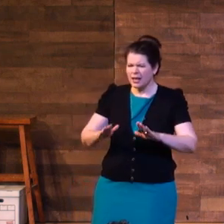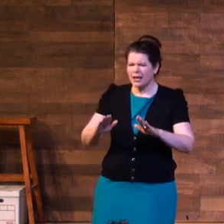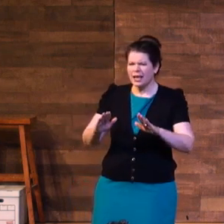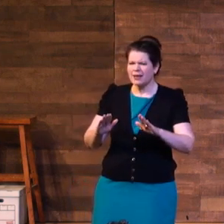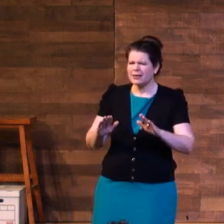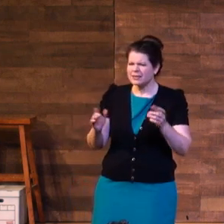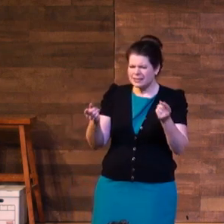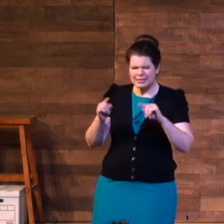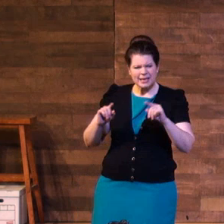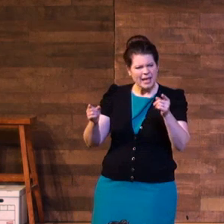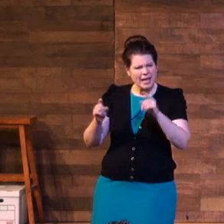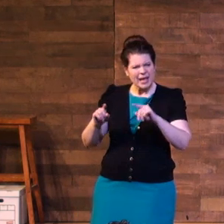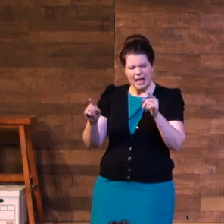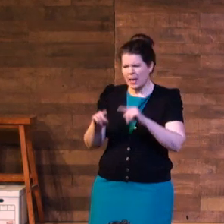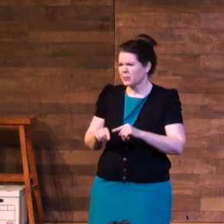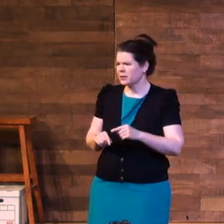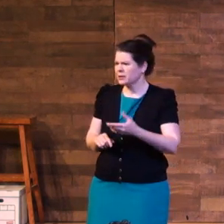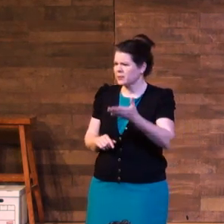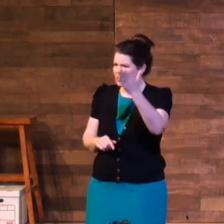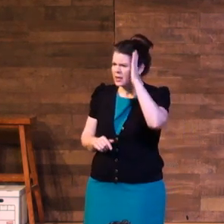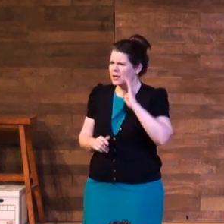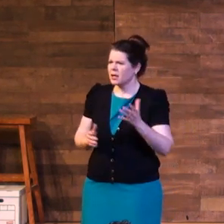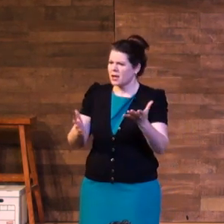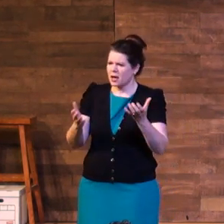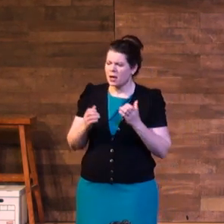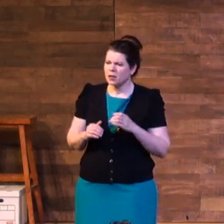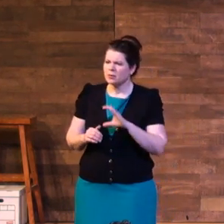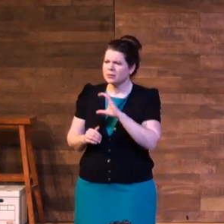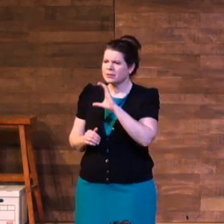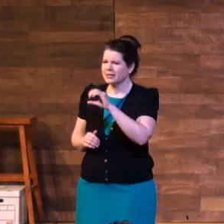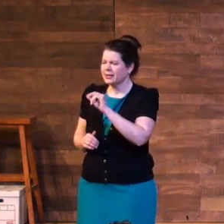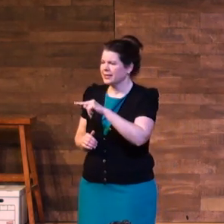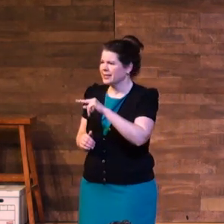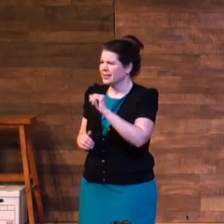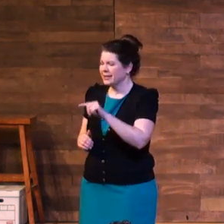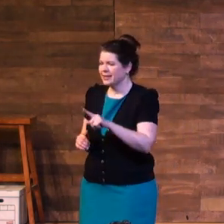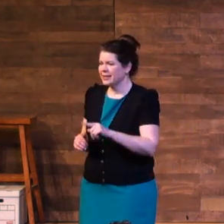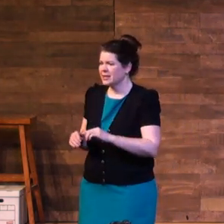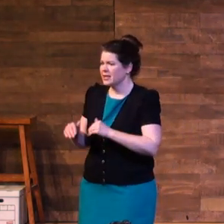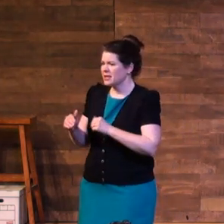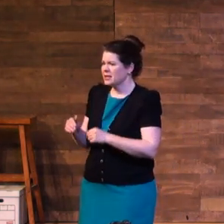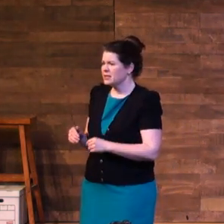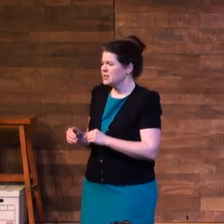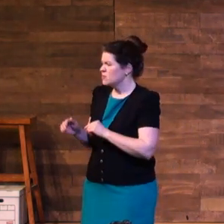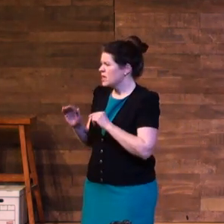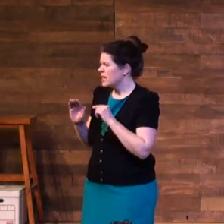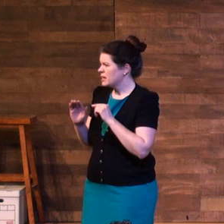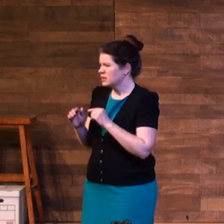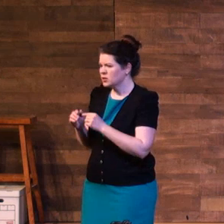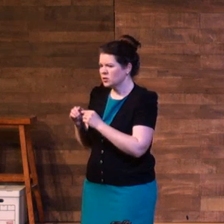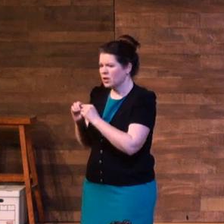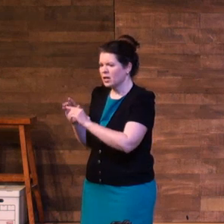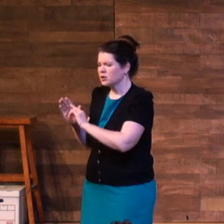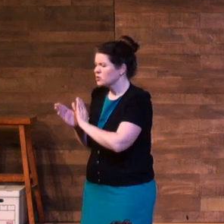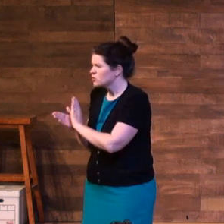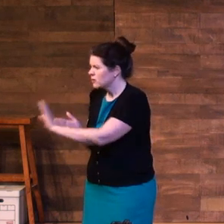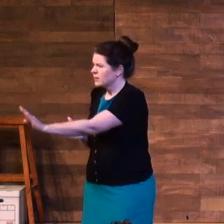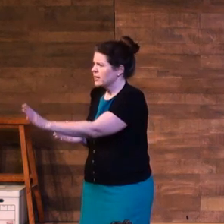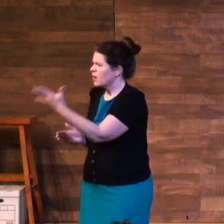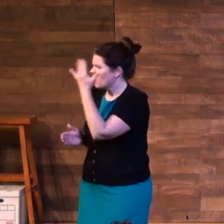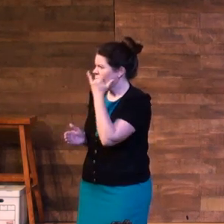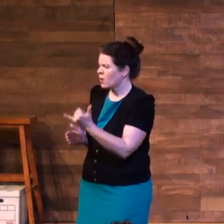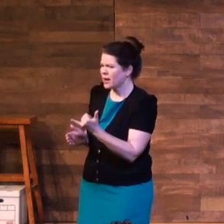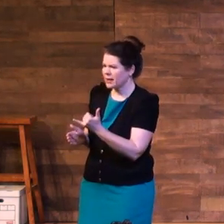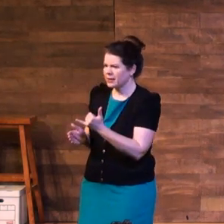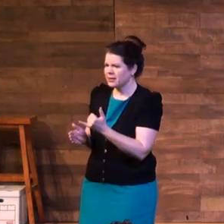the Canaanites to be driven out is because they practice human sacrifice. It's the most detestable thing to God.